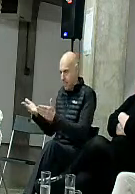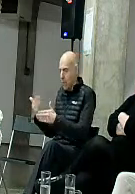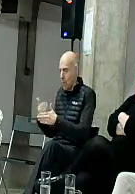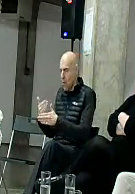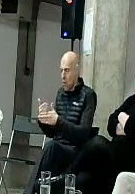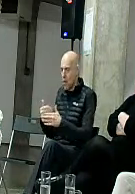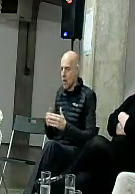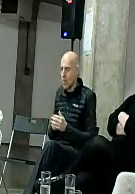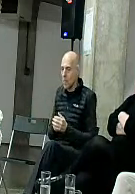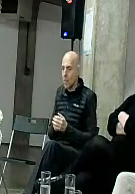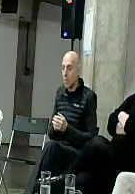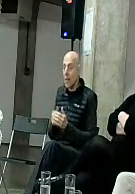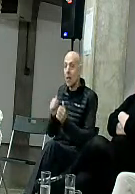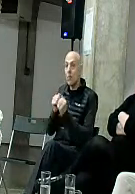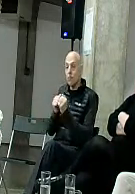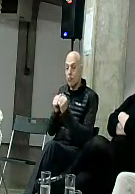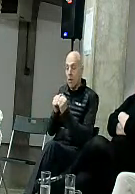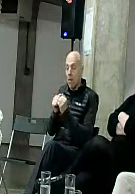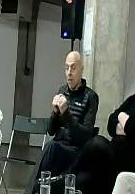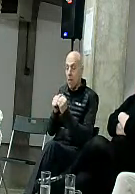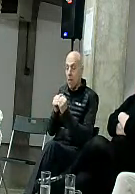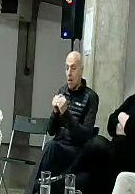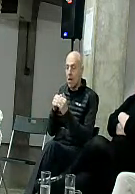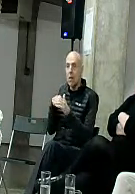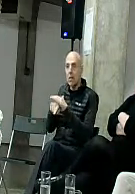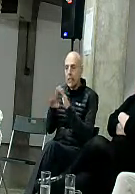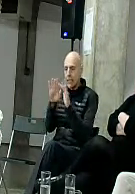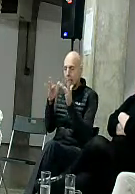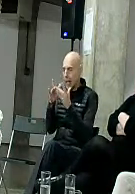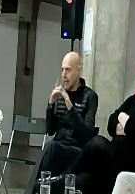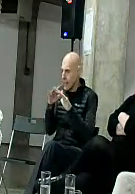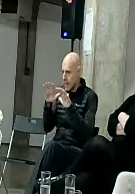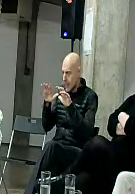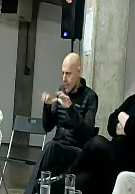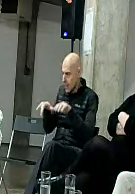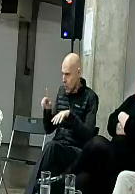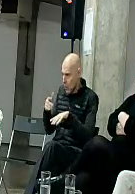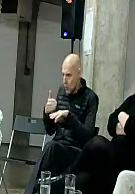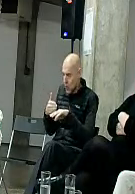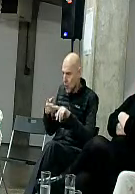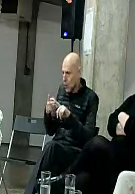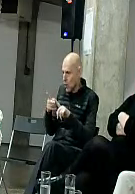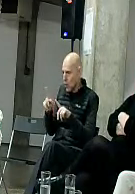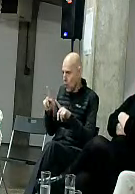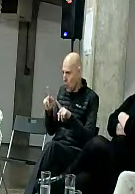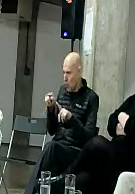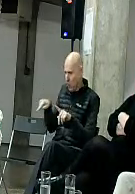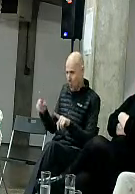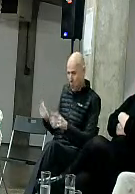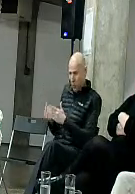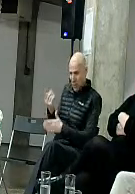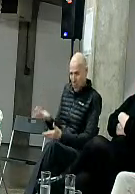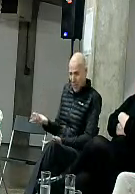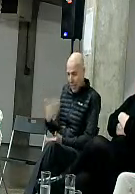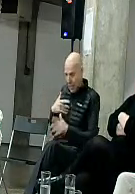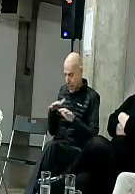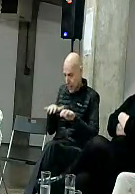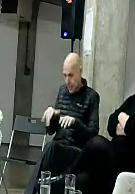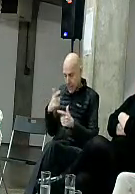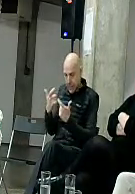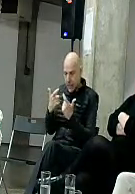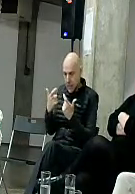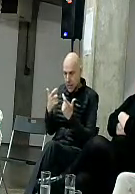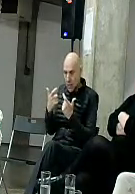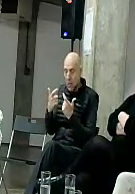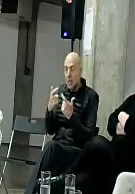and his brother sat on the internet trying to look up what to do and what this thing was. And then